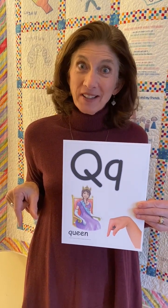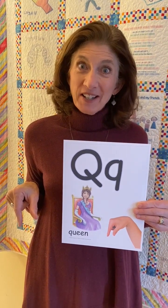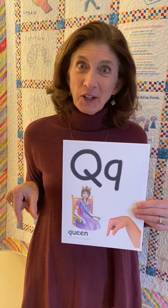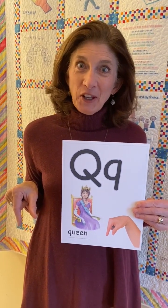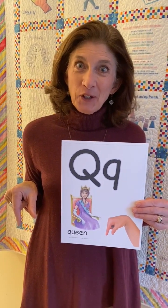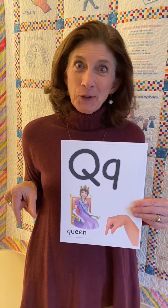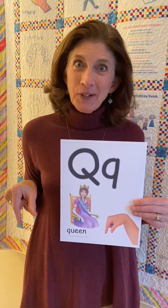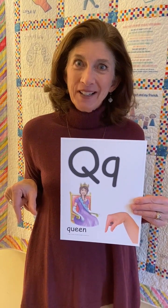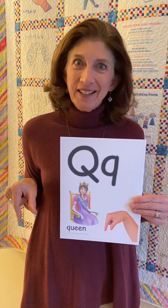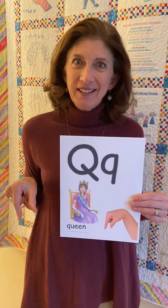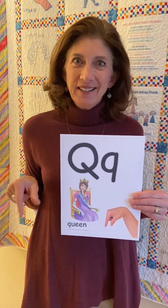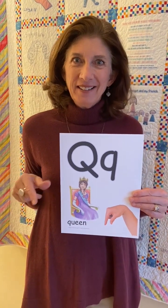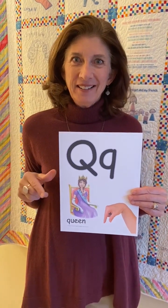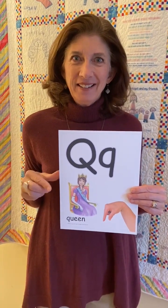letter Q?